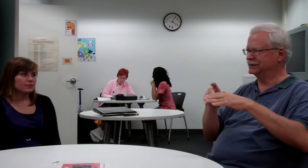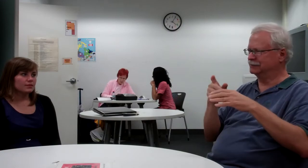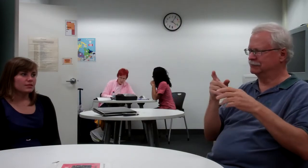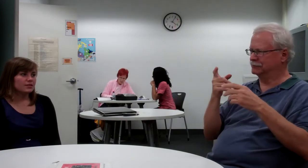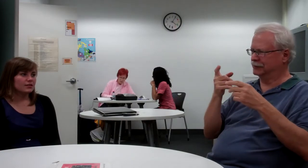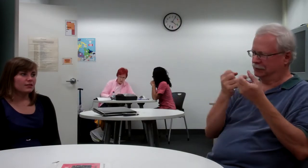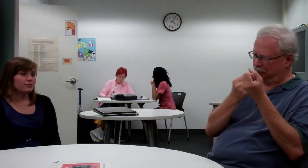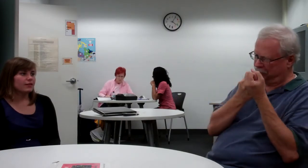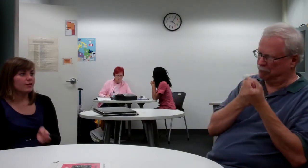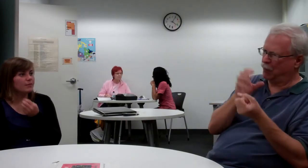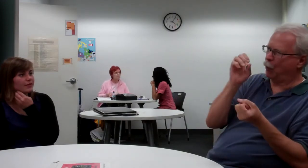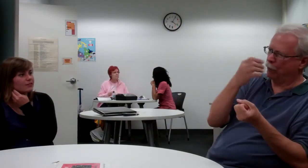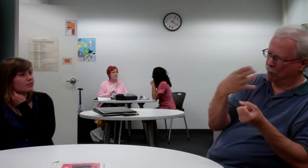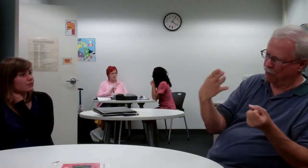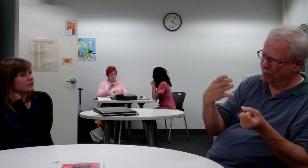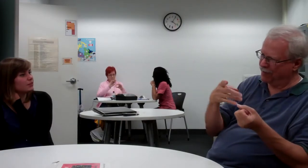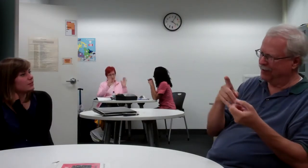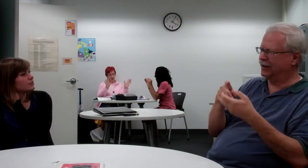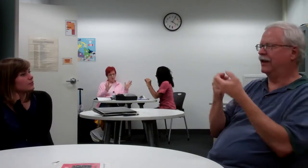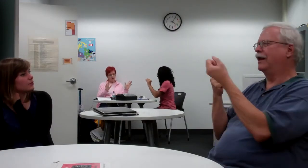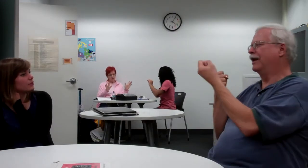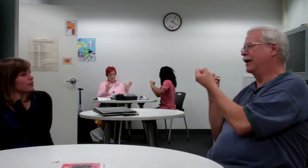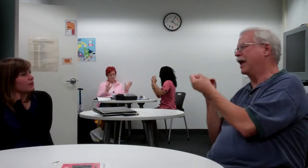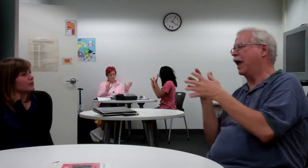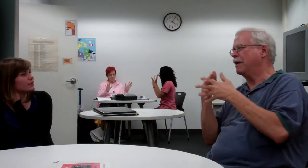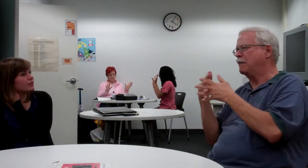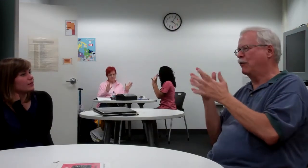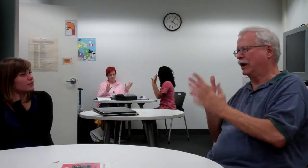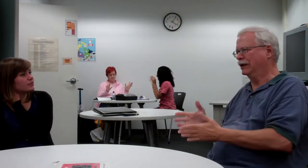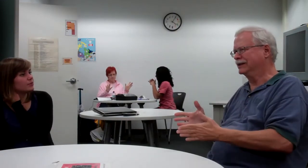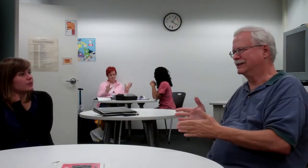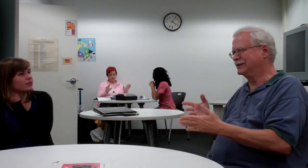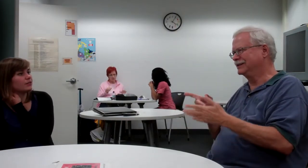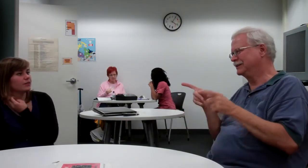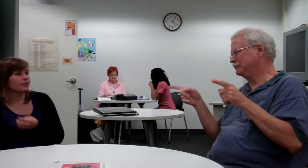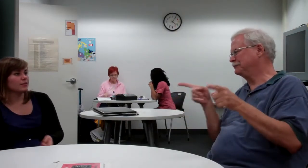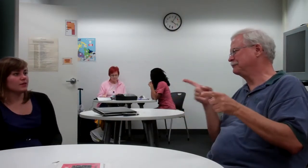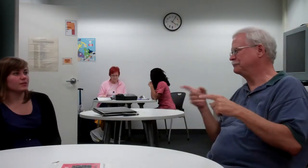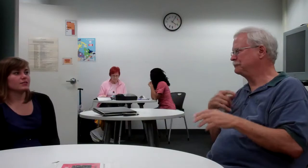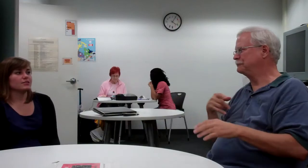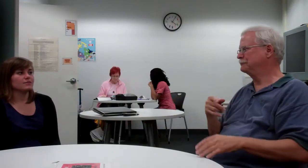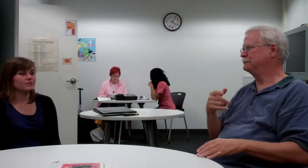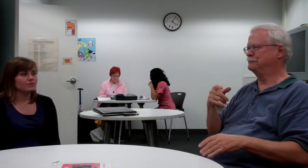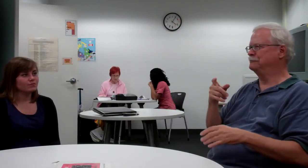And it's kind of hard to find that balance between supporting Obama and supporting the Americans.